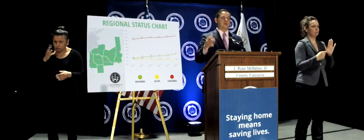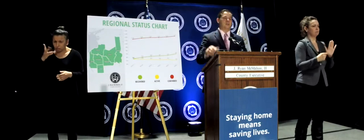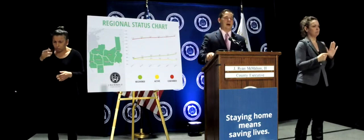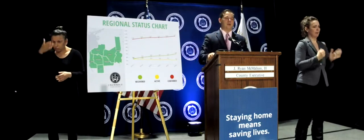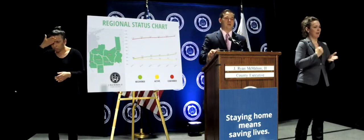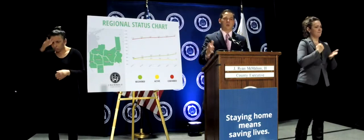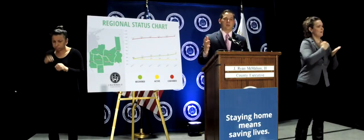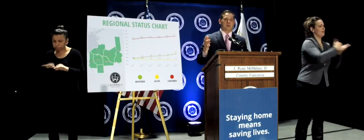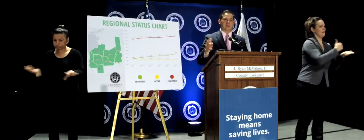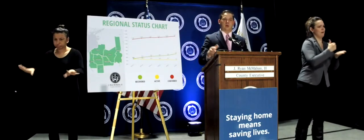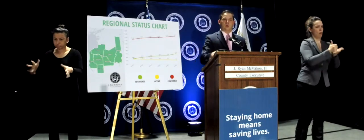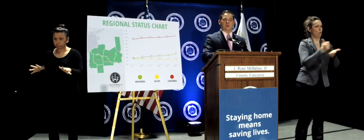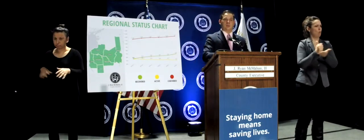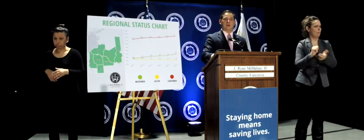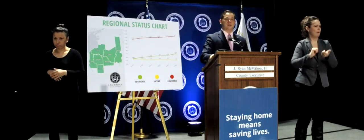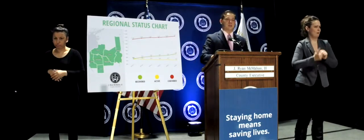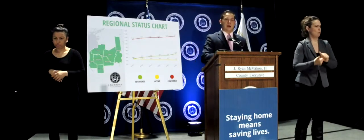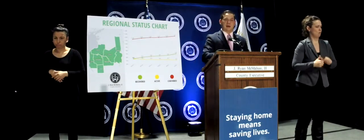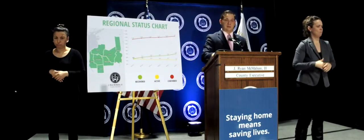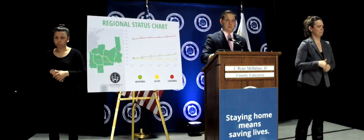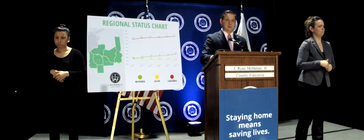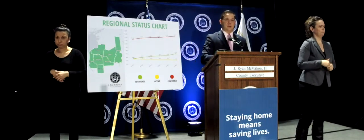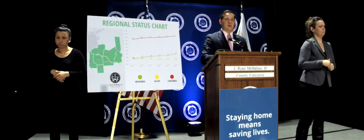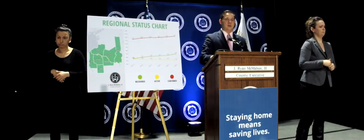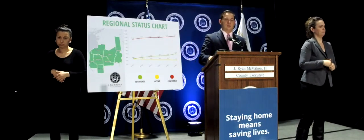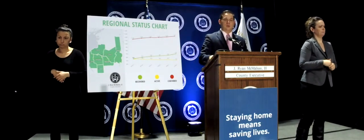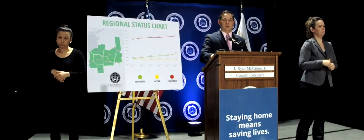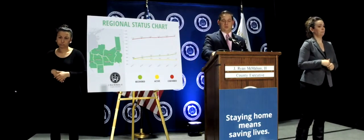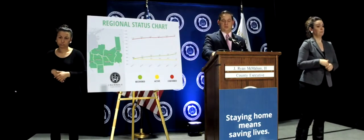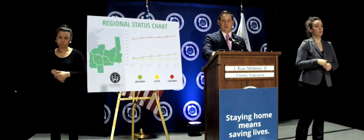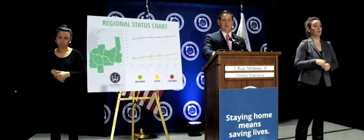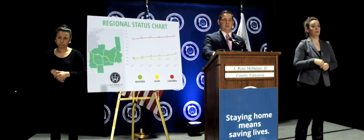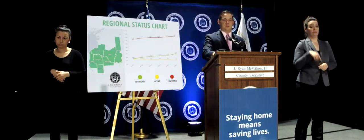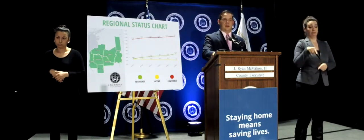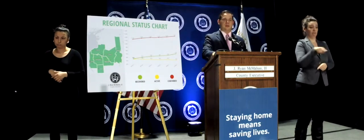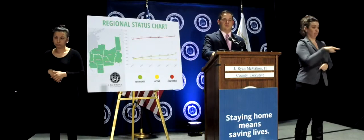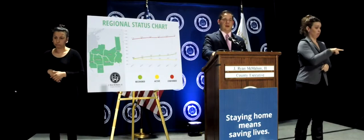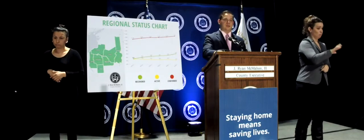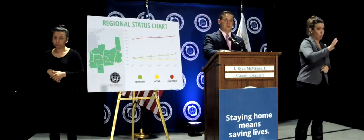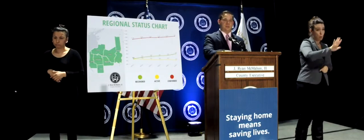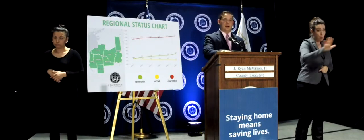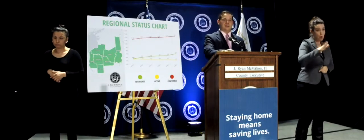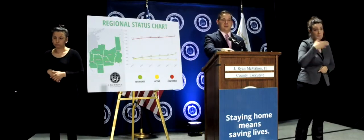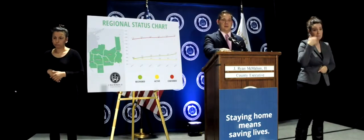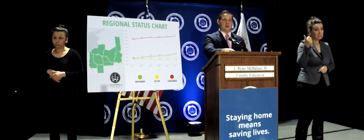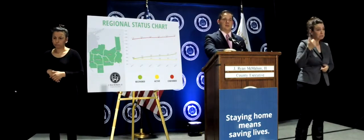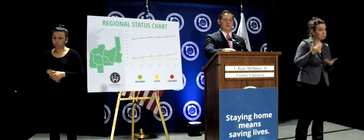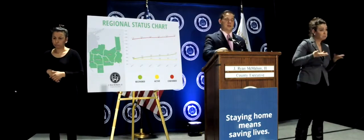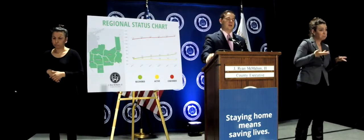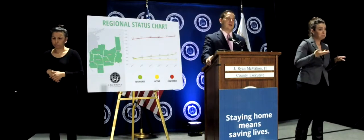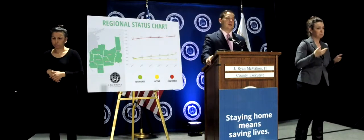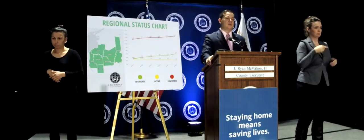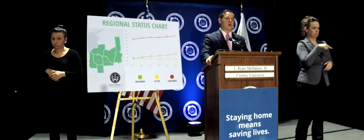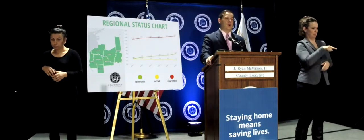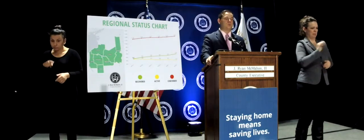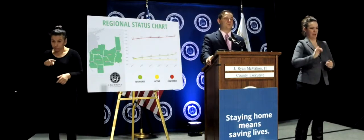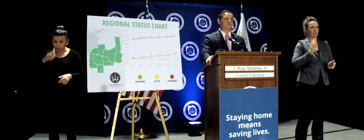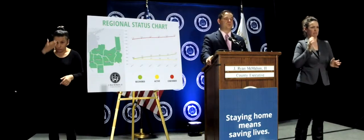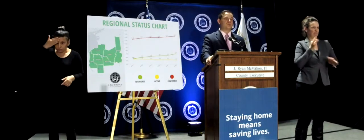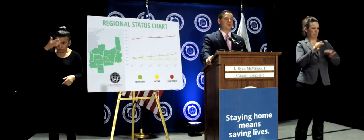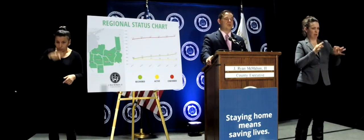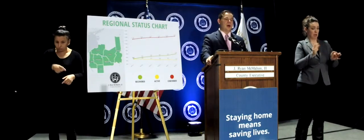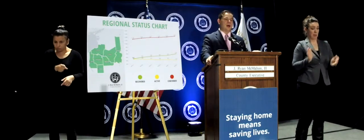under all these models, the one thing that works the best is the box. You find the infection, you box it in, and you isolate.